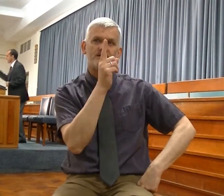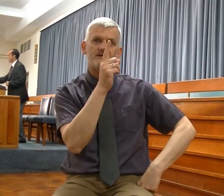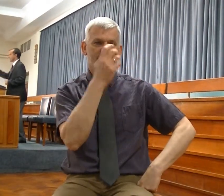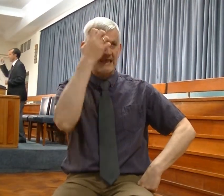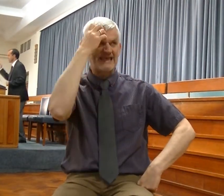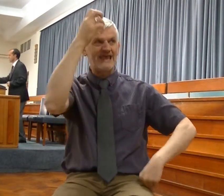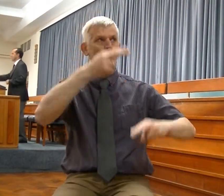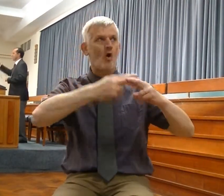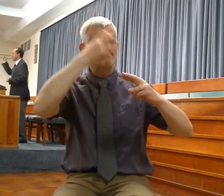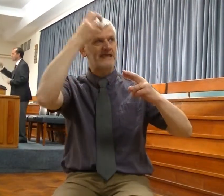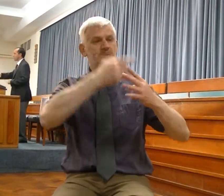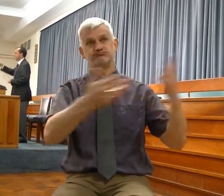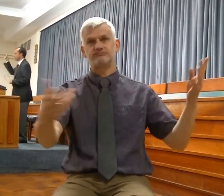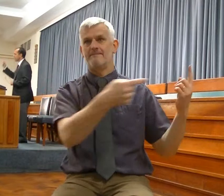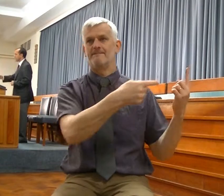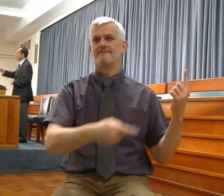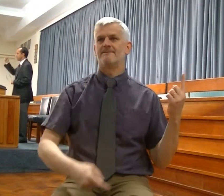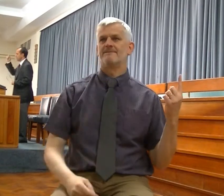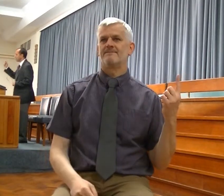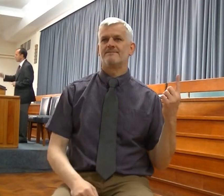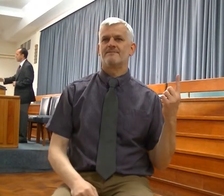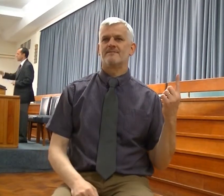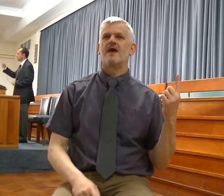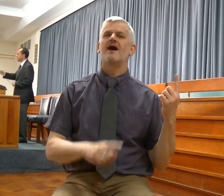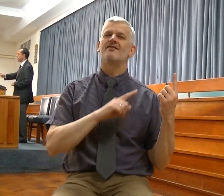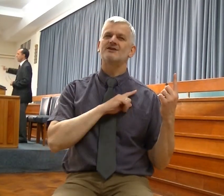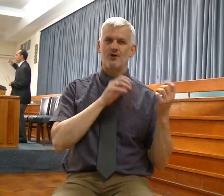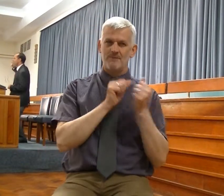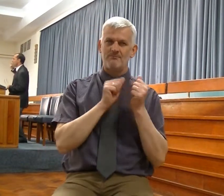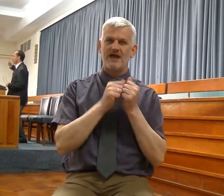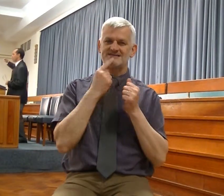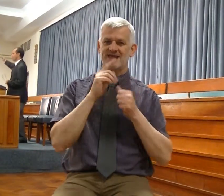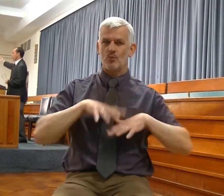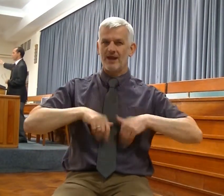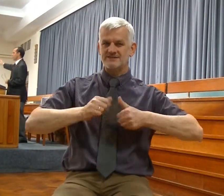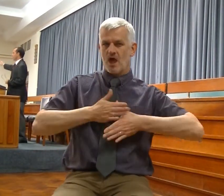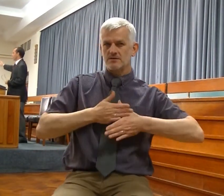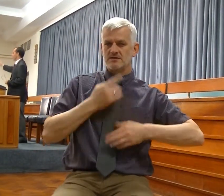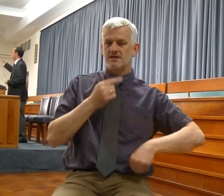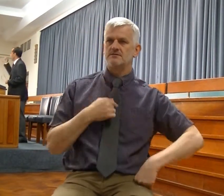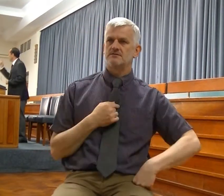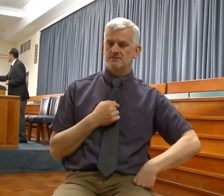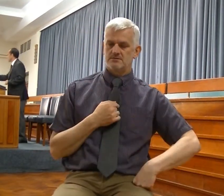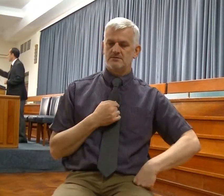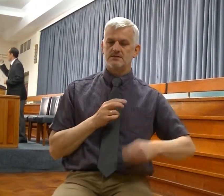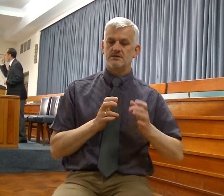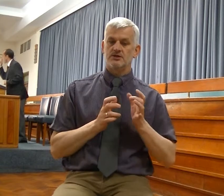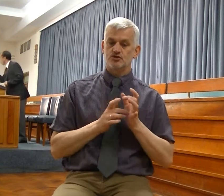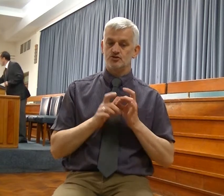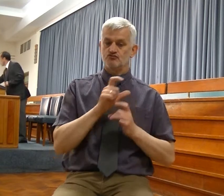Lord of lords and the King of kings. This is why I started in my introduction saying, even on the cross of